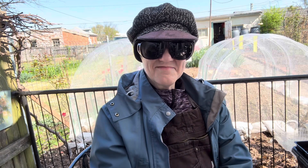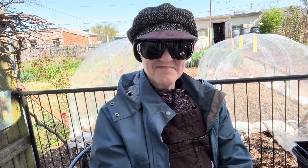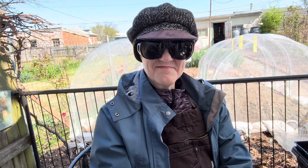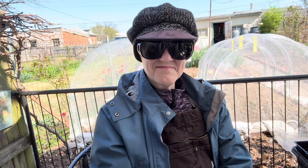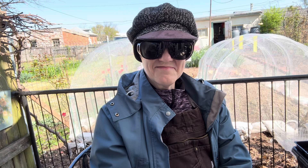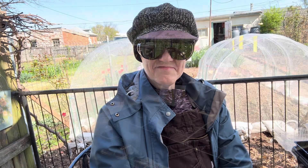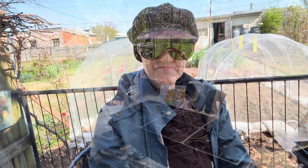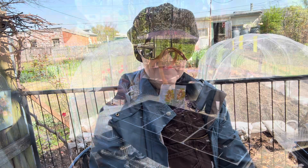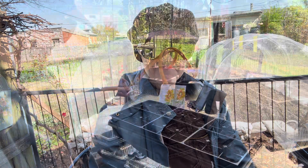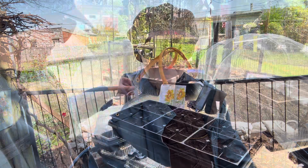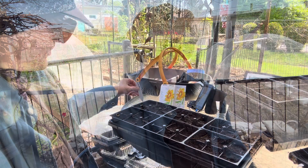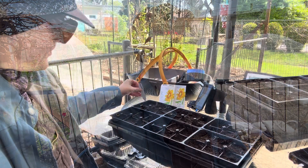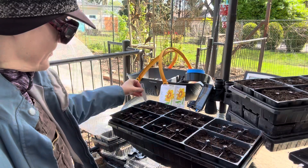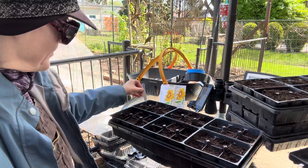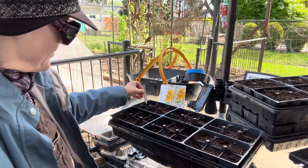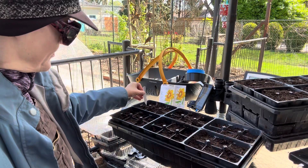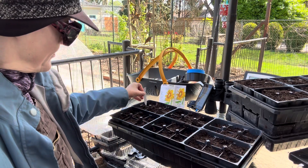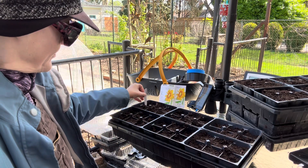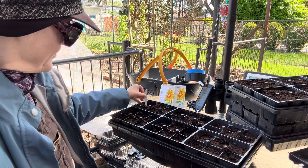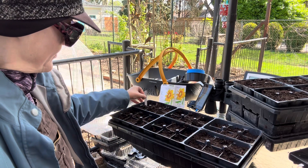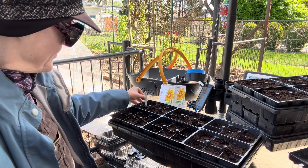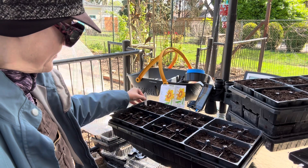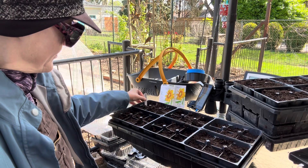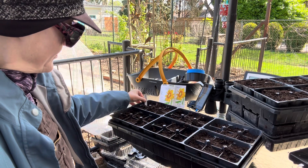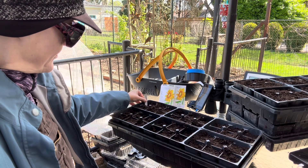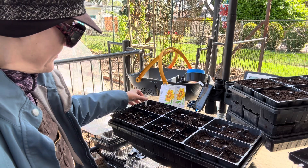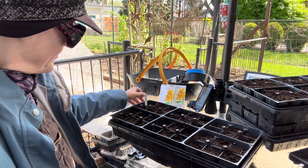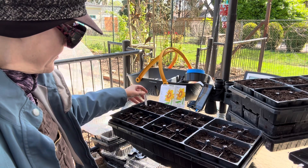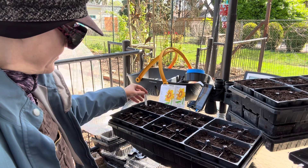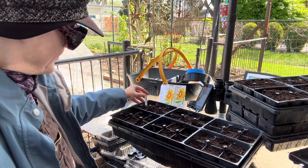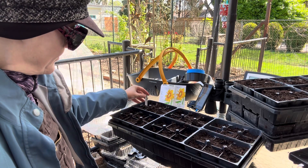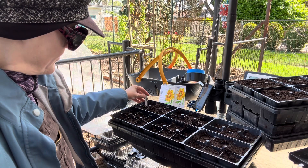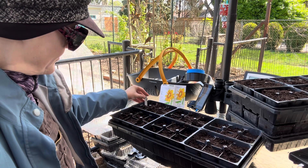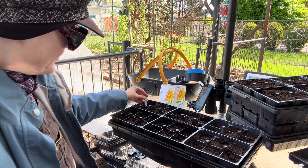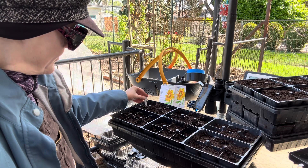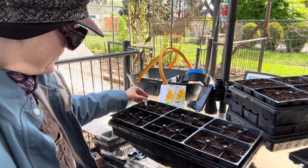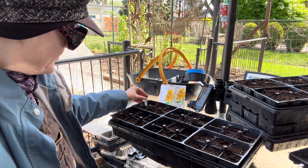But your sunflowers will blossom all throughout the summer.